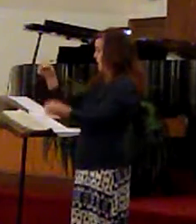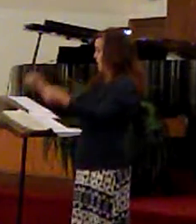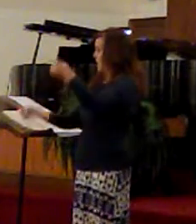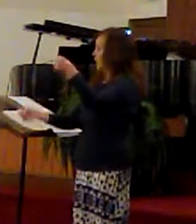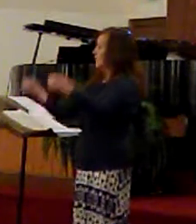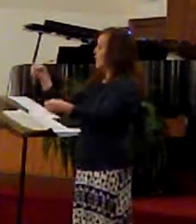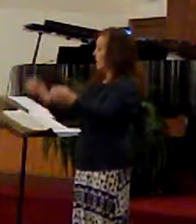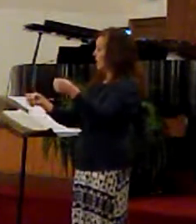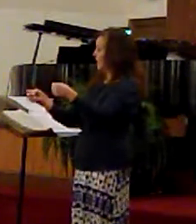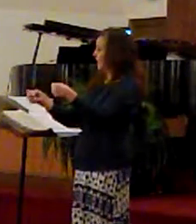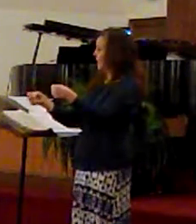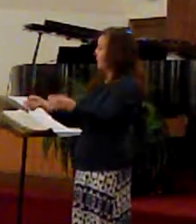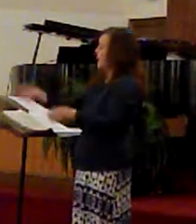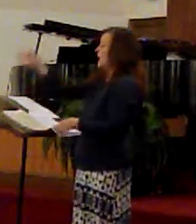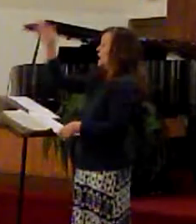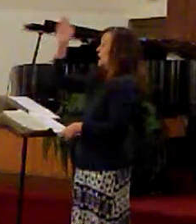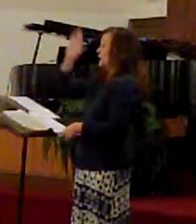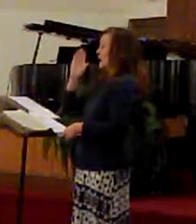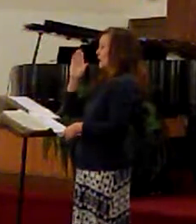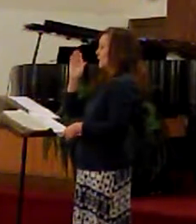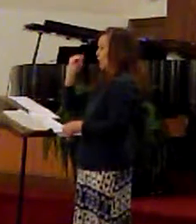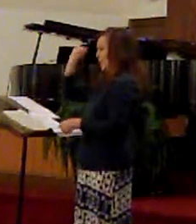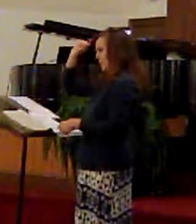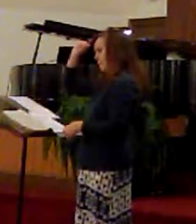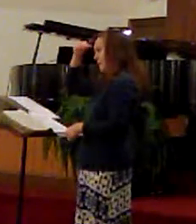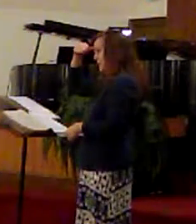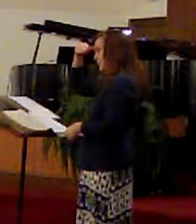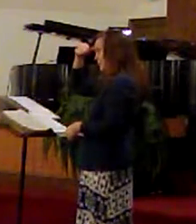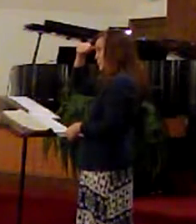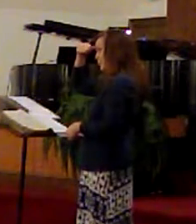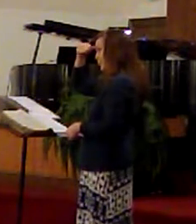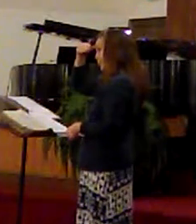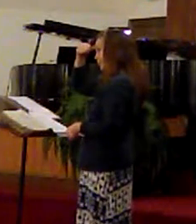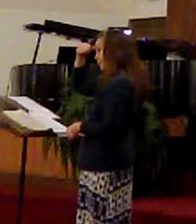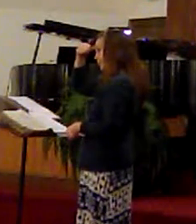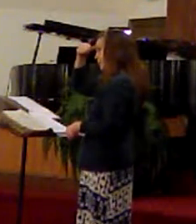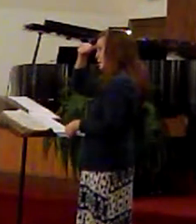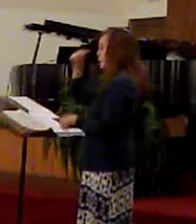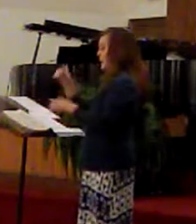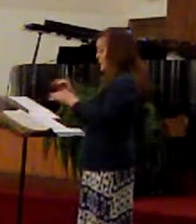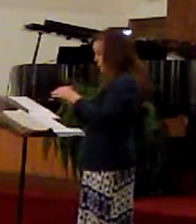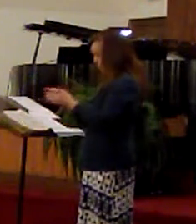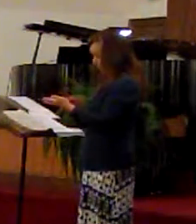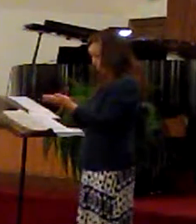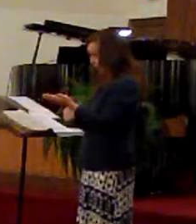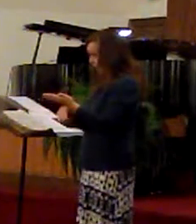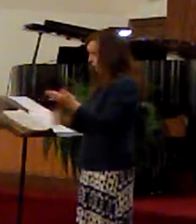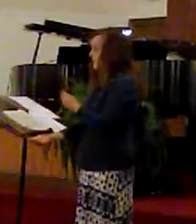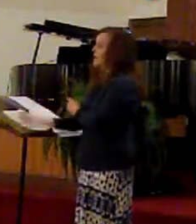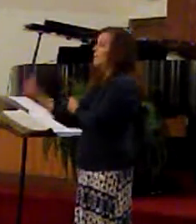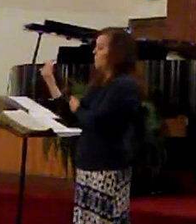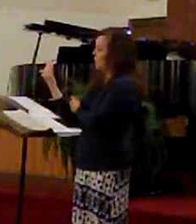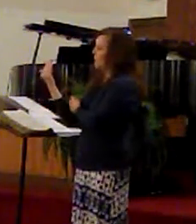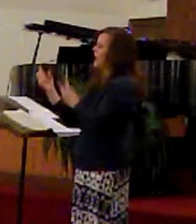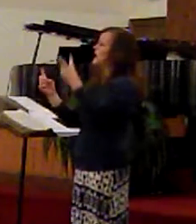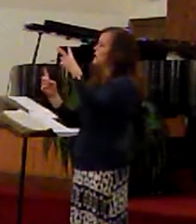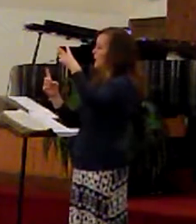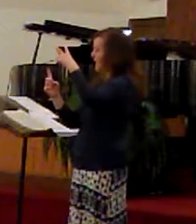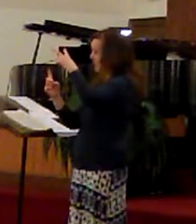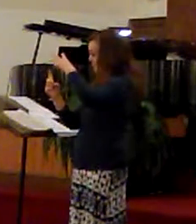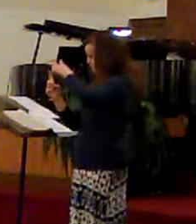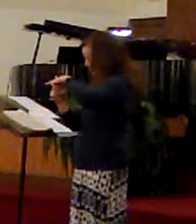my mind something that I read that morning. And the Holy Spirit begins applying it or explaining